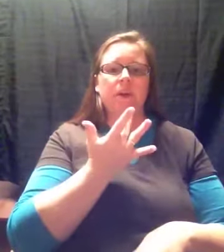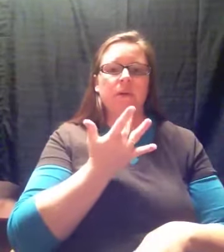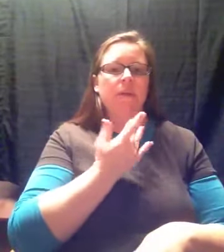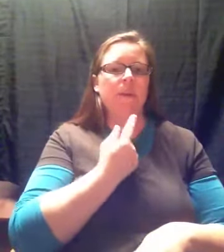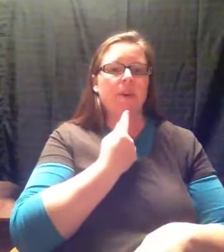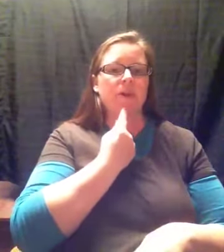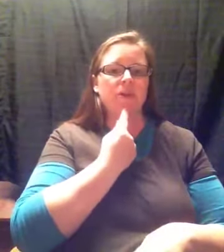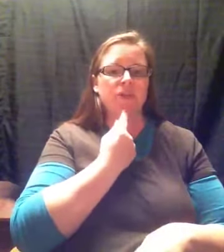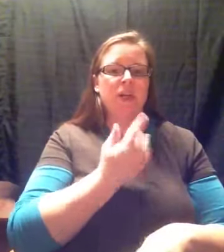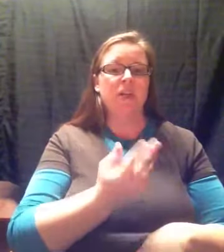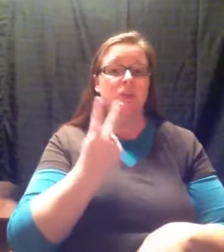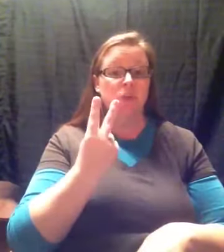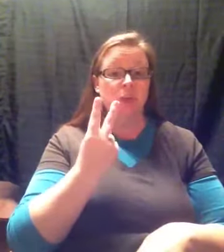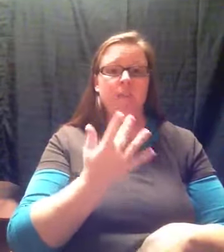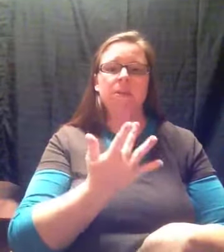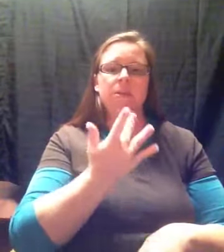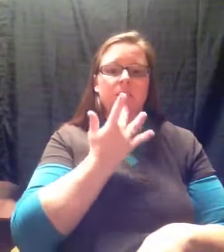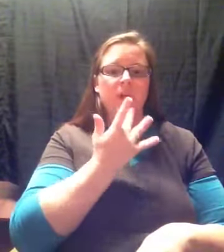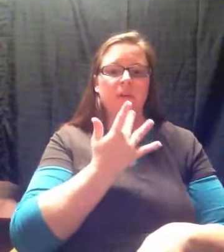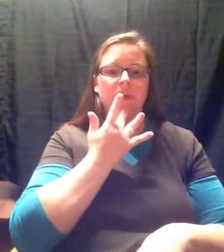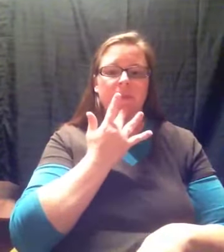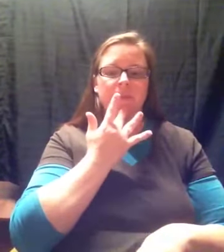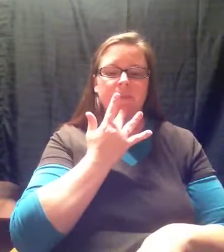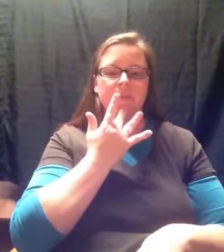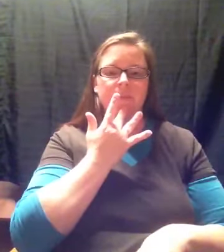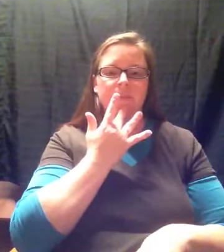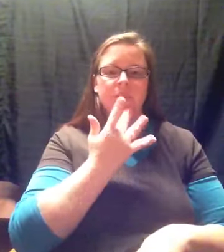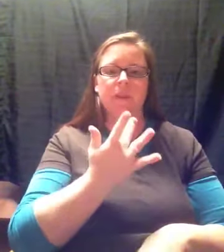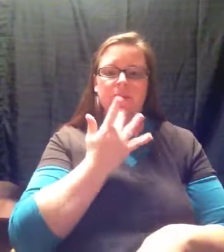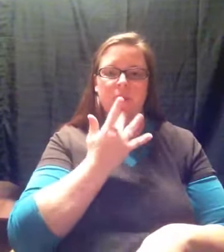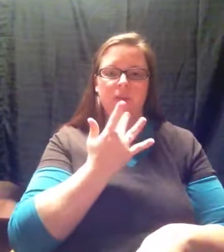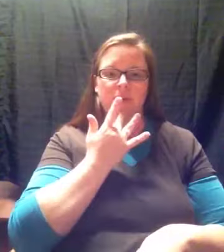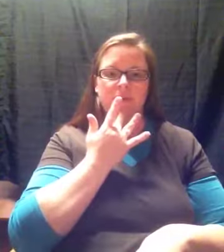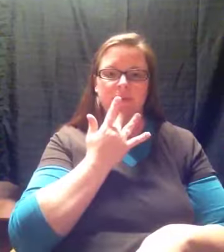go tap it on your chin 2 times. Favorite. Favorite.